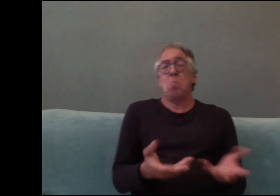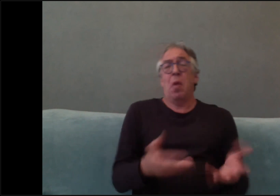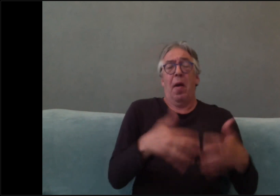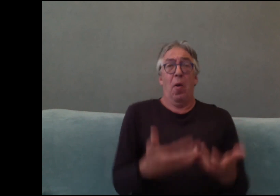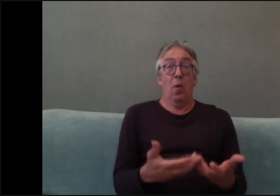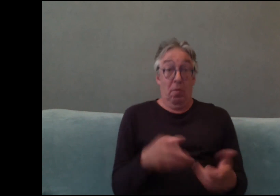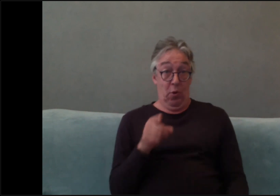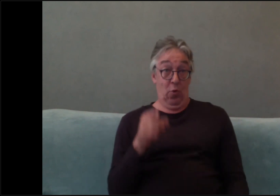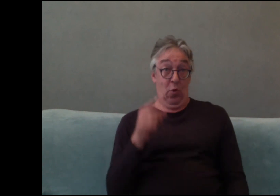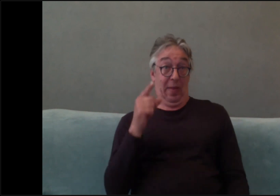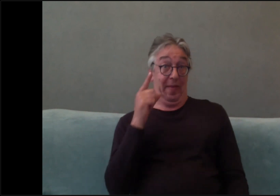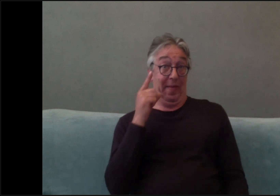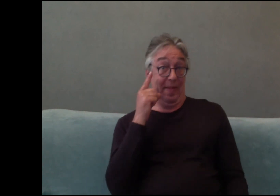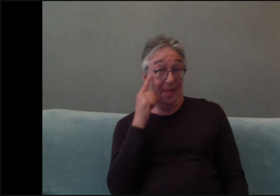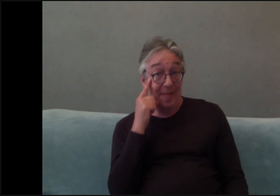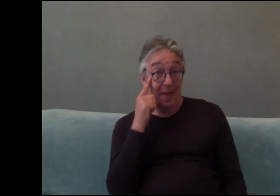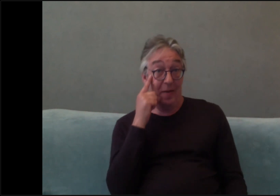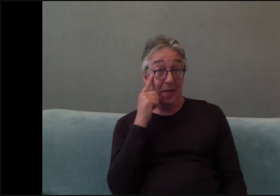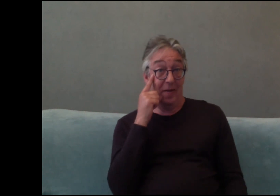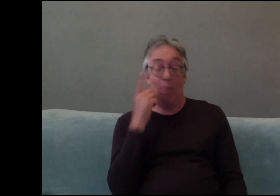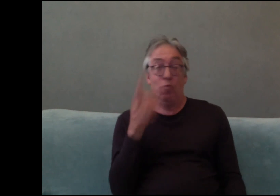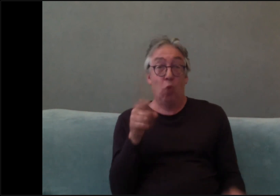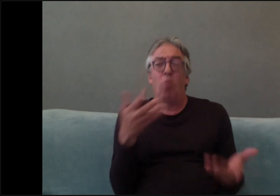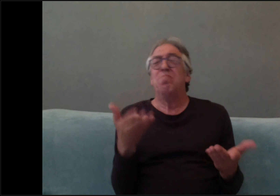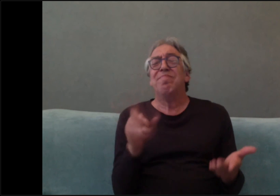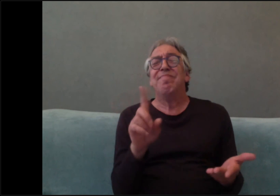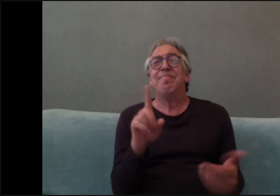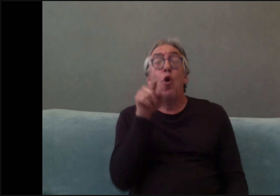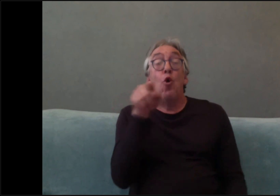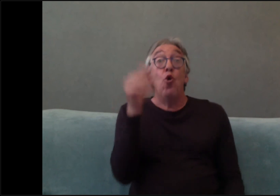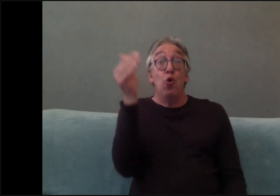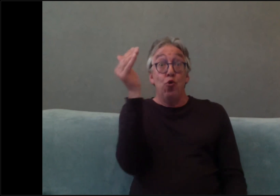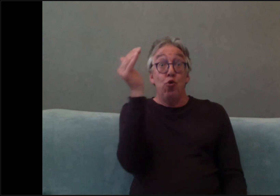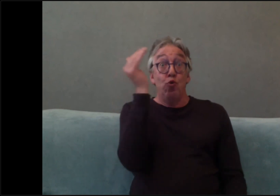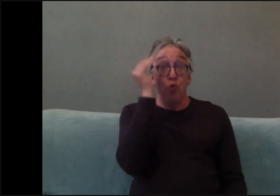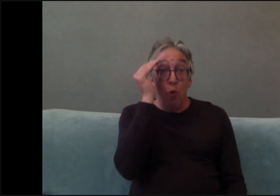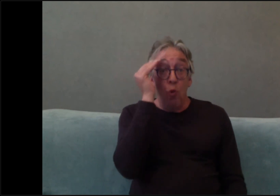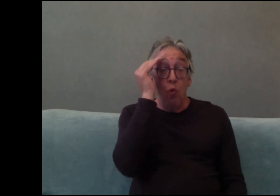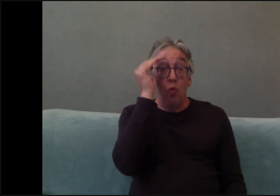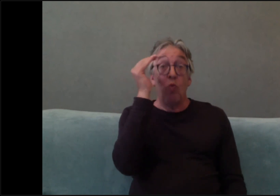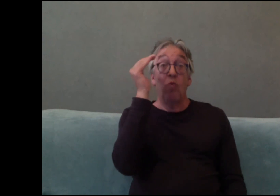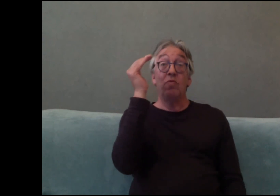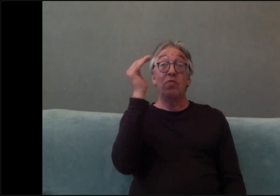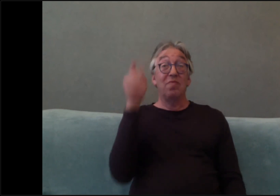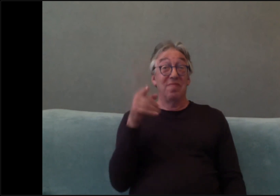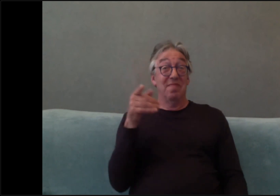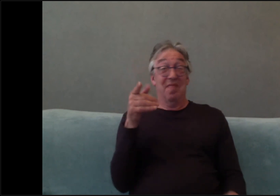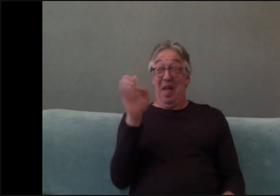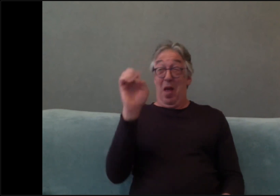or do you know of any measures in place to ensure that these funds are not diverted away